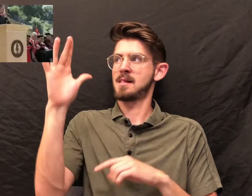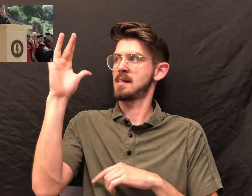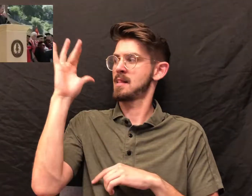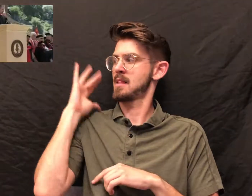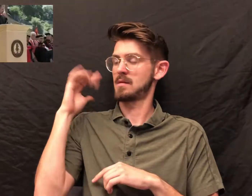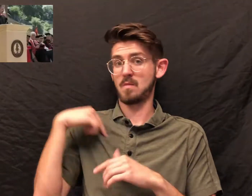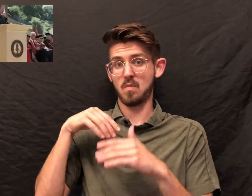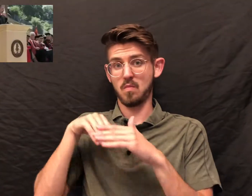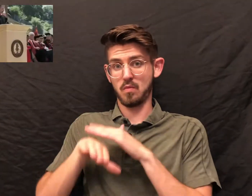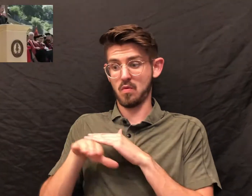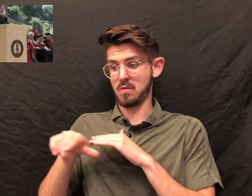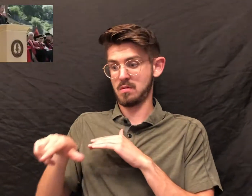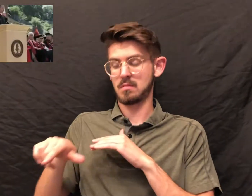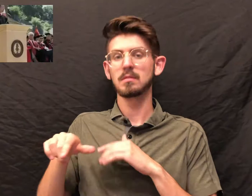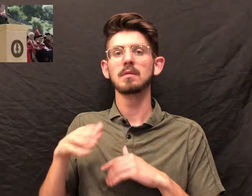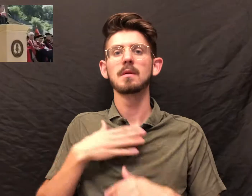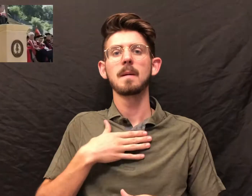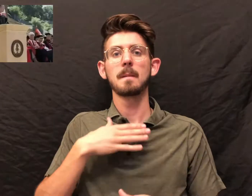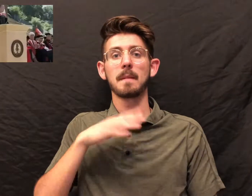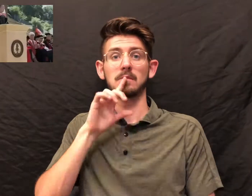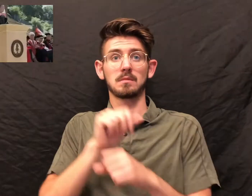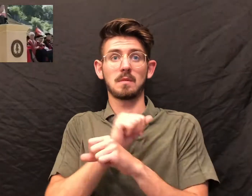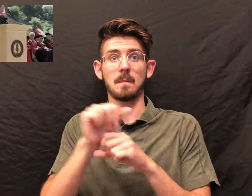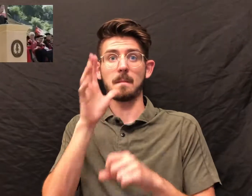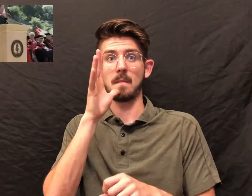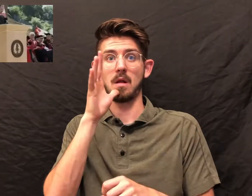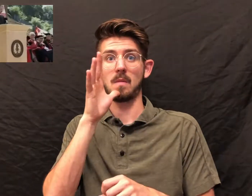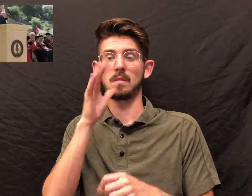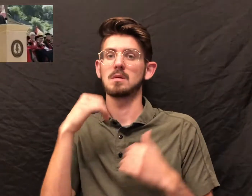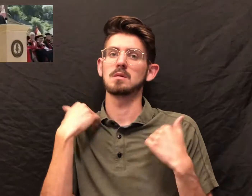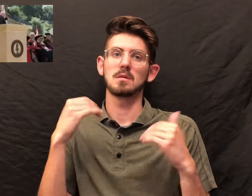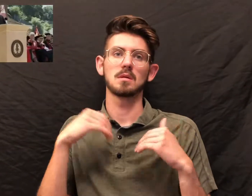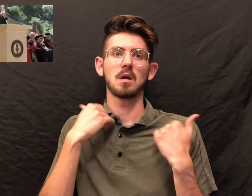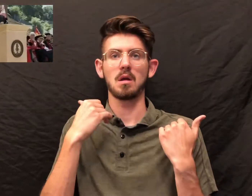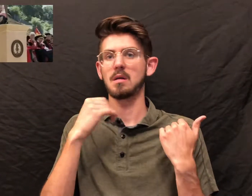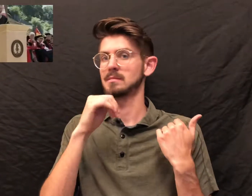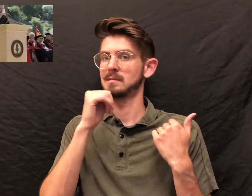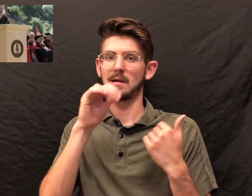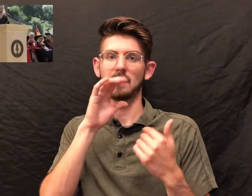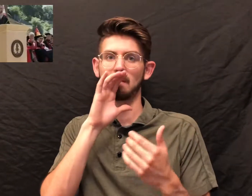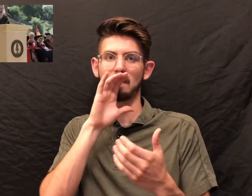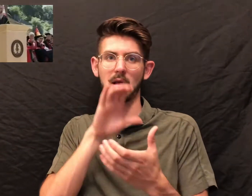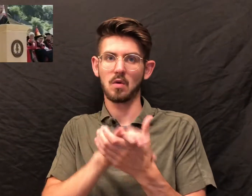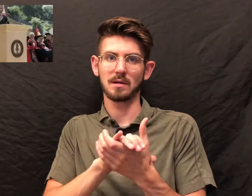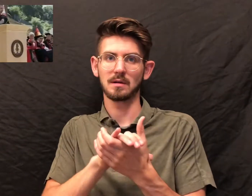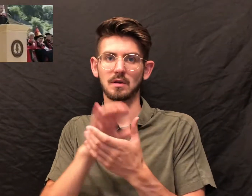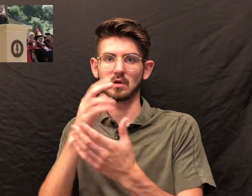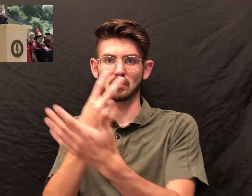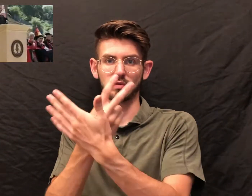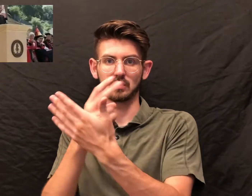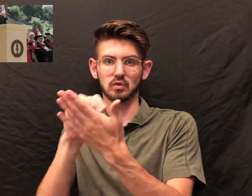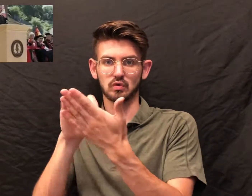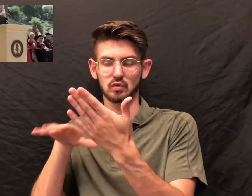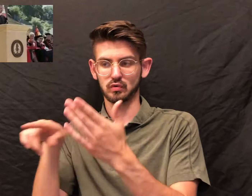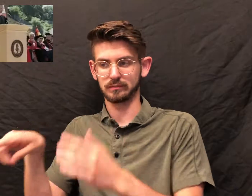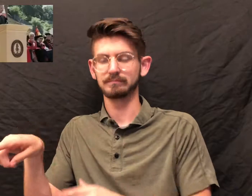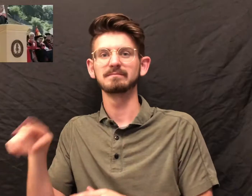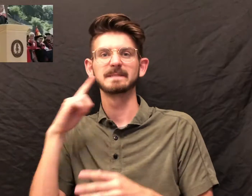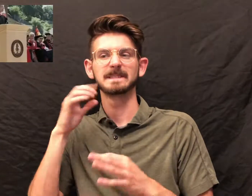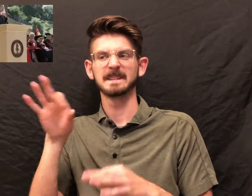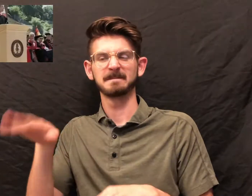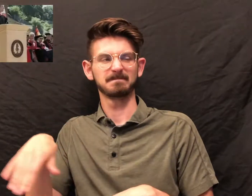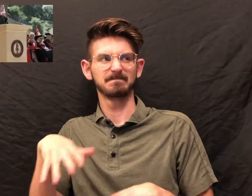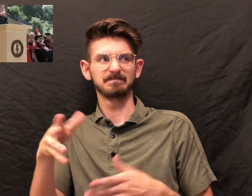My biological mother was a young, unwed graduate student, and she decided to put me up for adoption. She felt